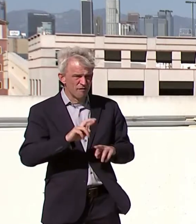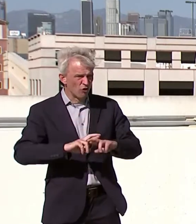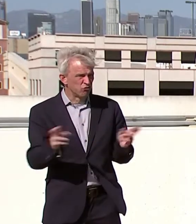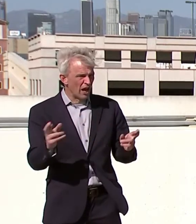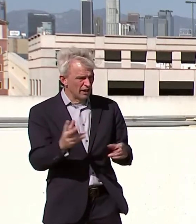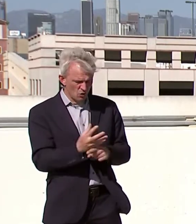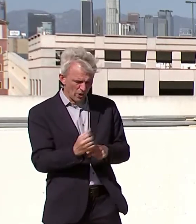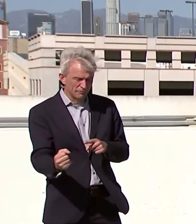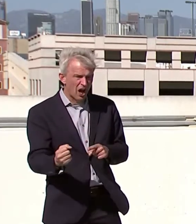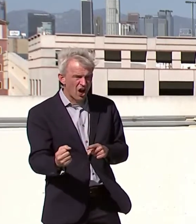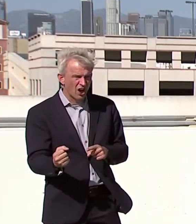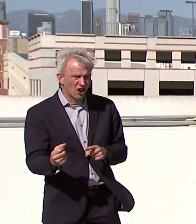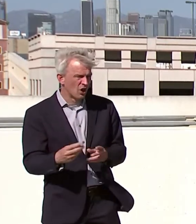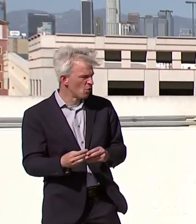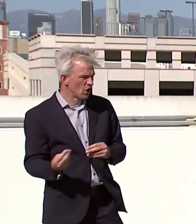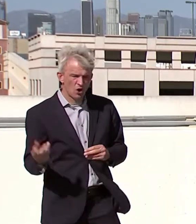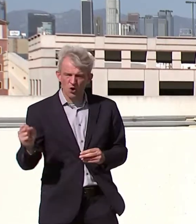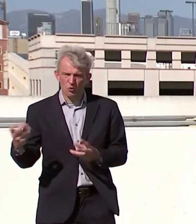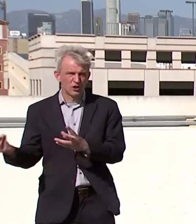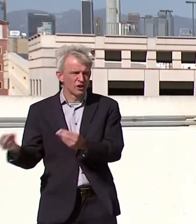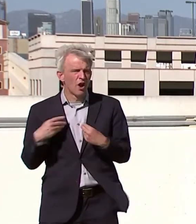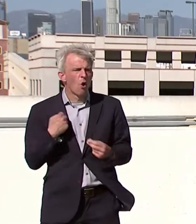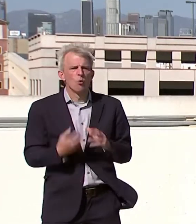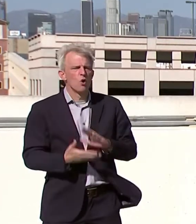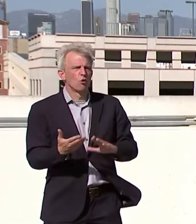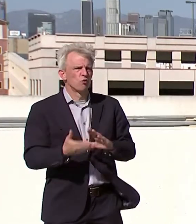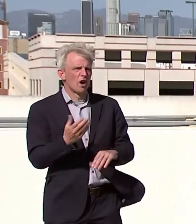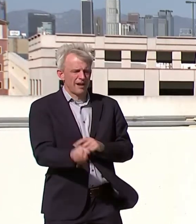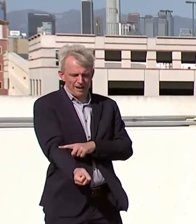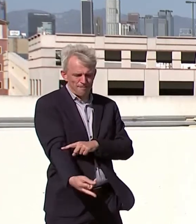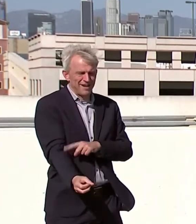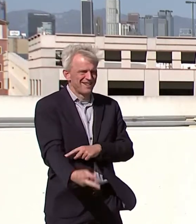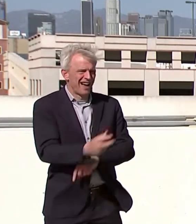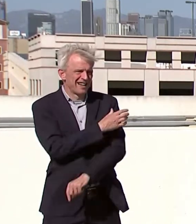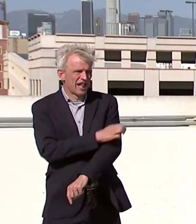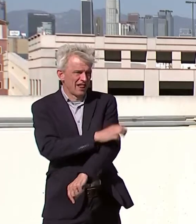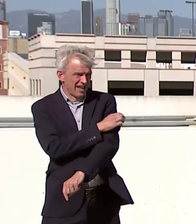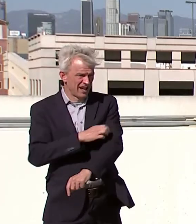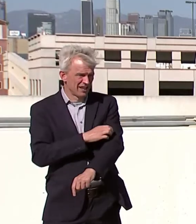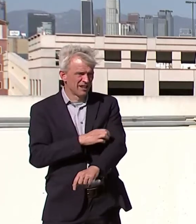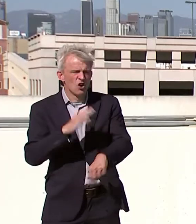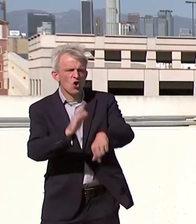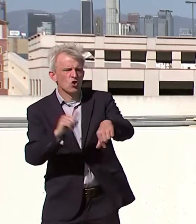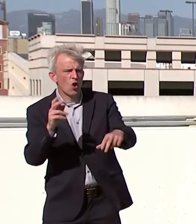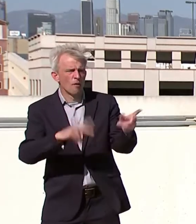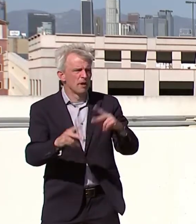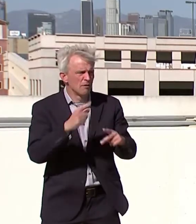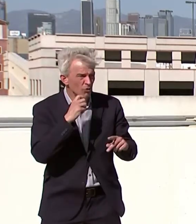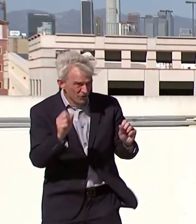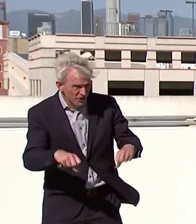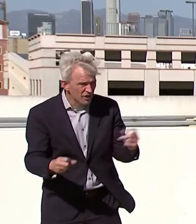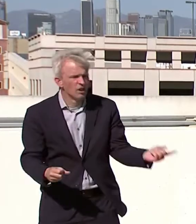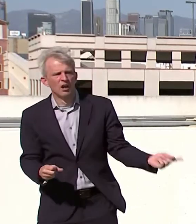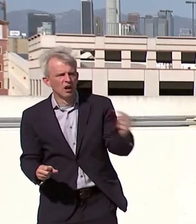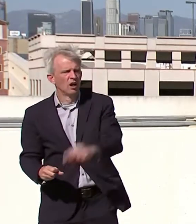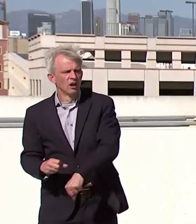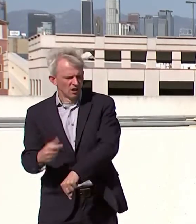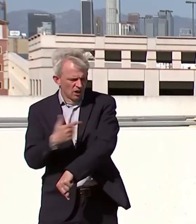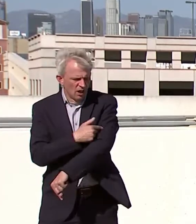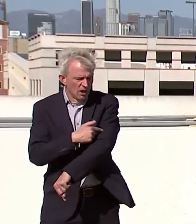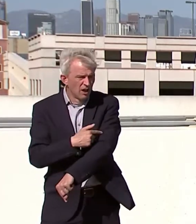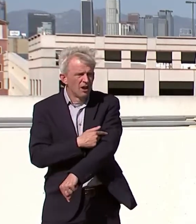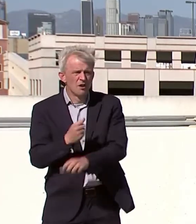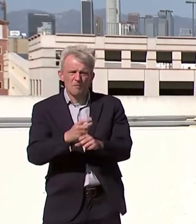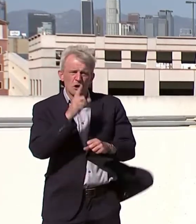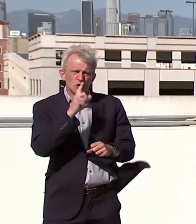expire, and we will run what we call a midnight clinic and call folks who are eligible over to come and get vaccinated so that no doses go to